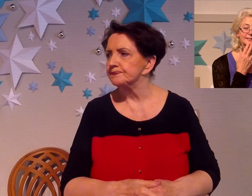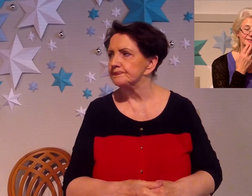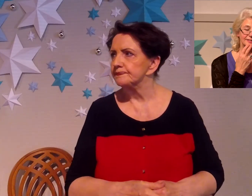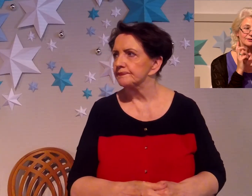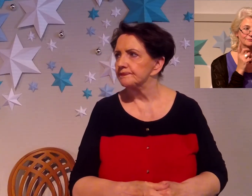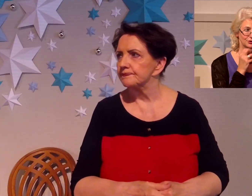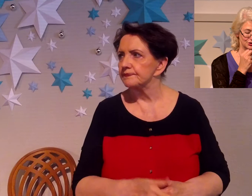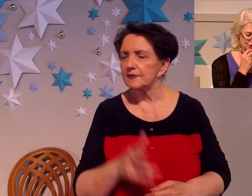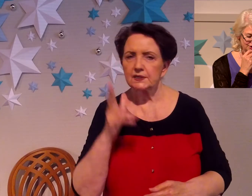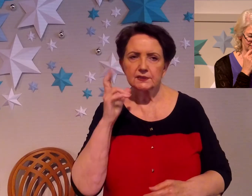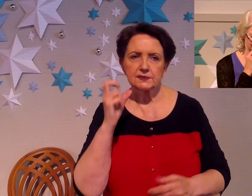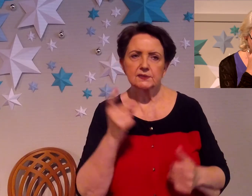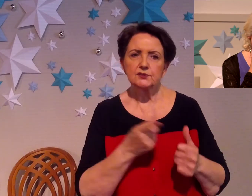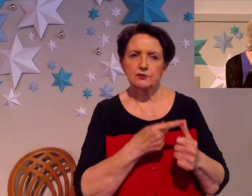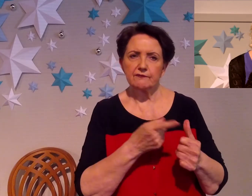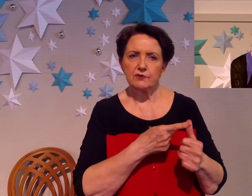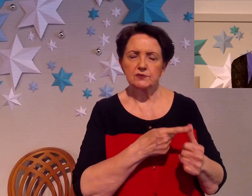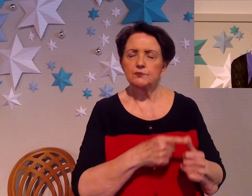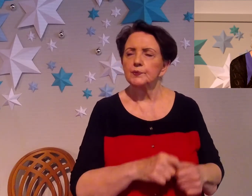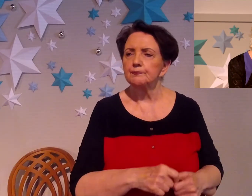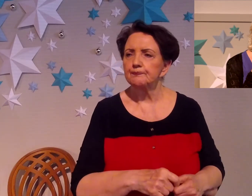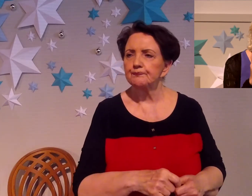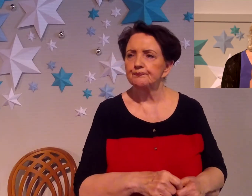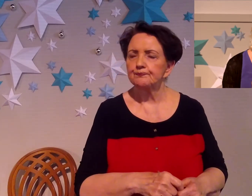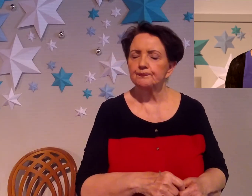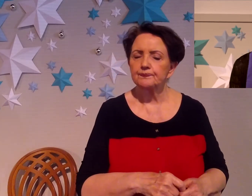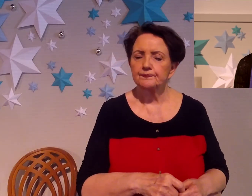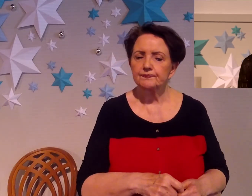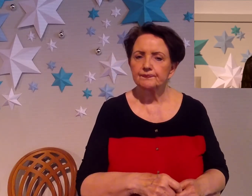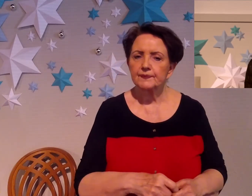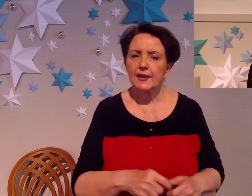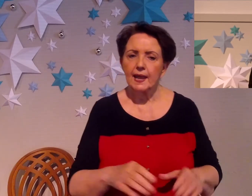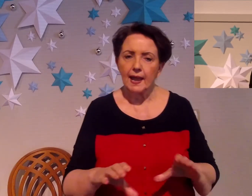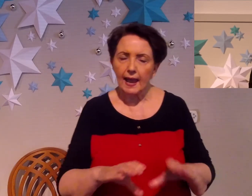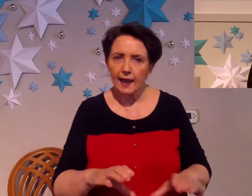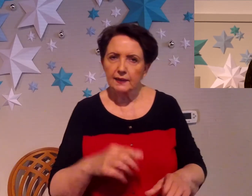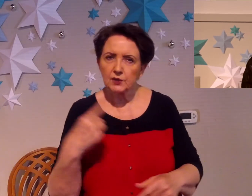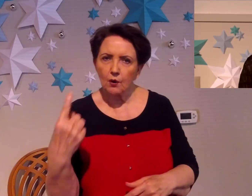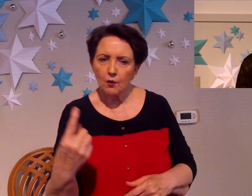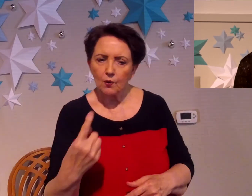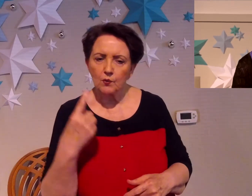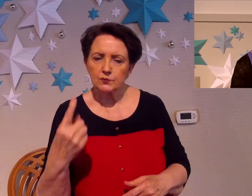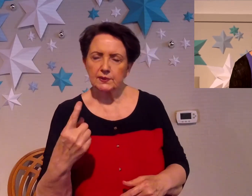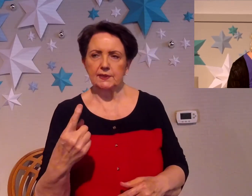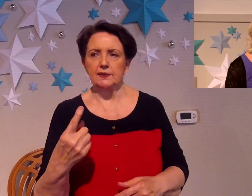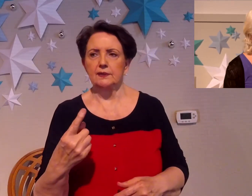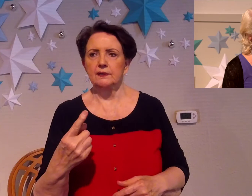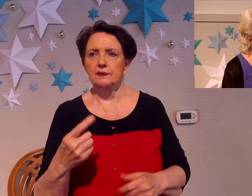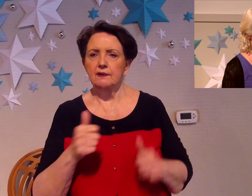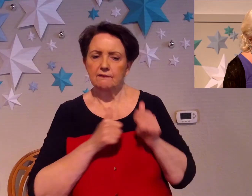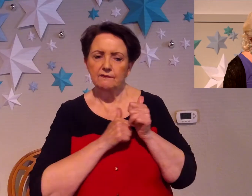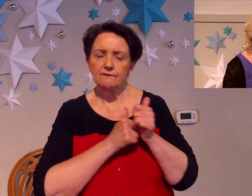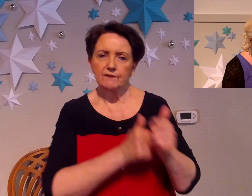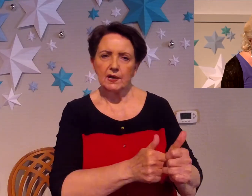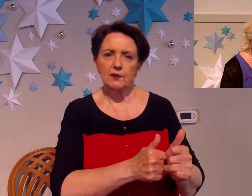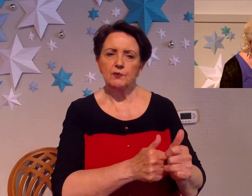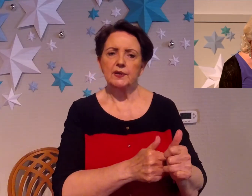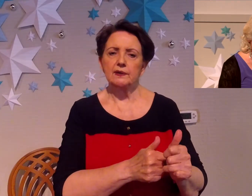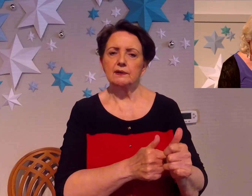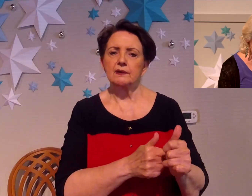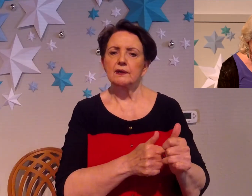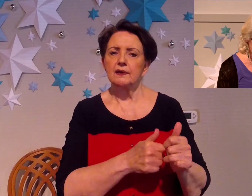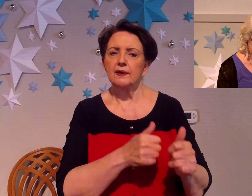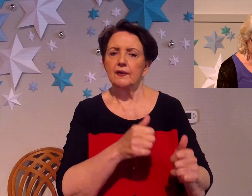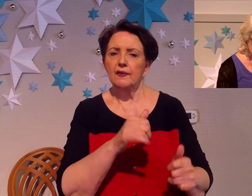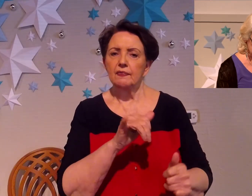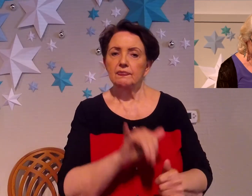So listen to the first articulation. Act only according to that maxim